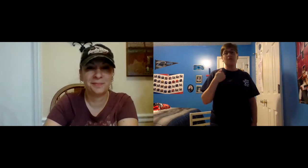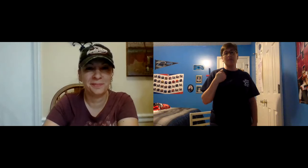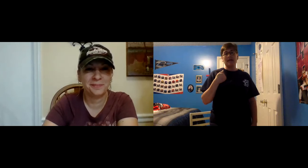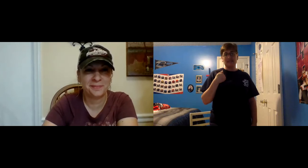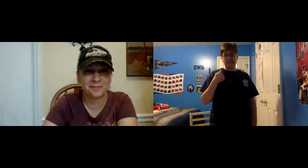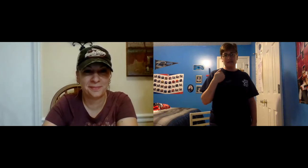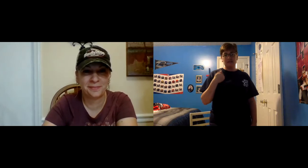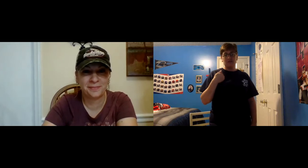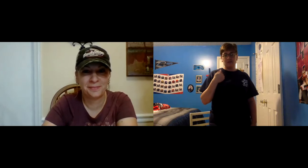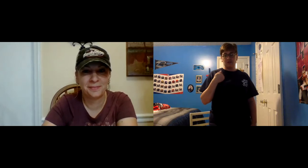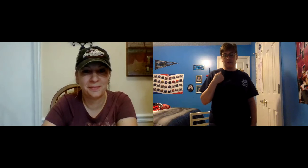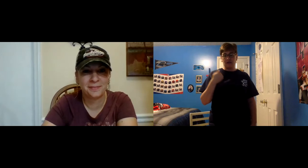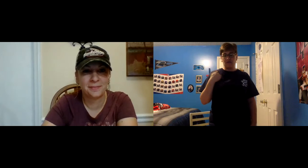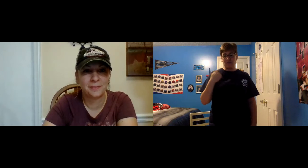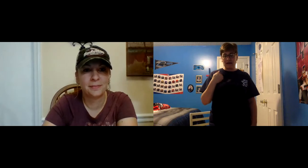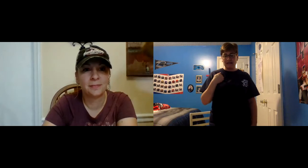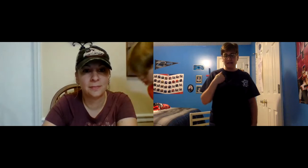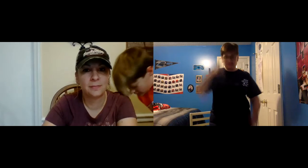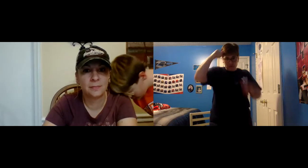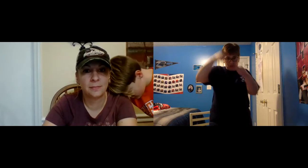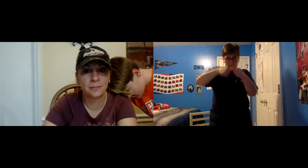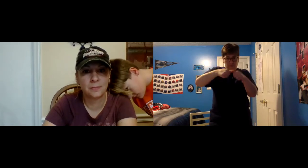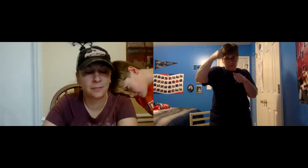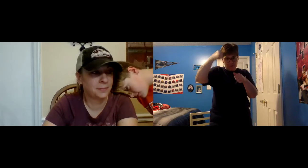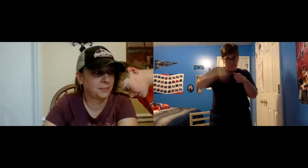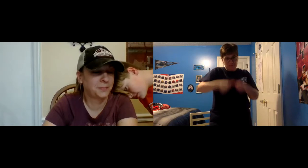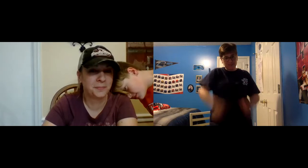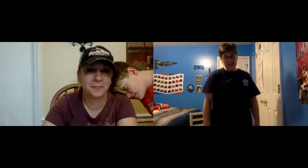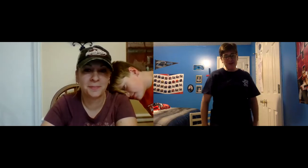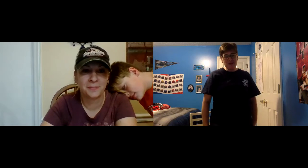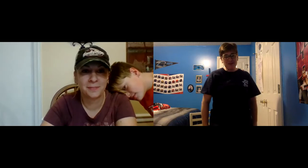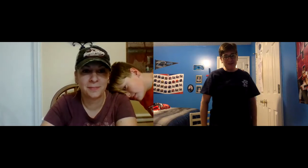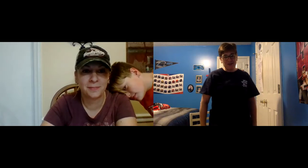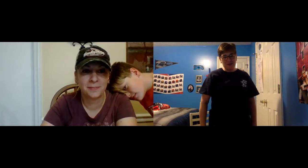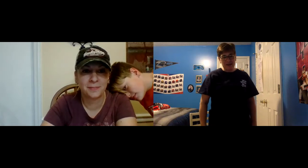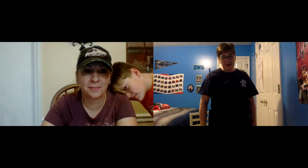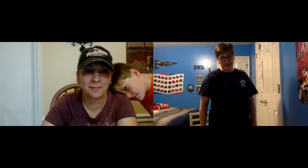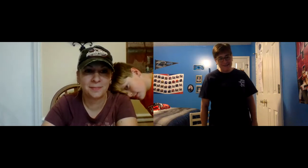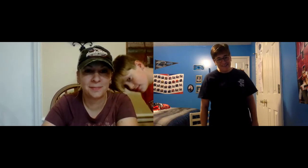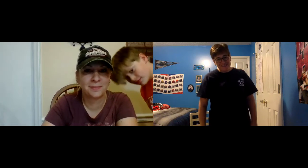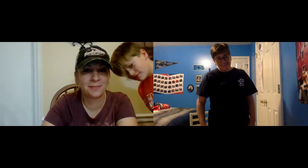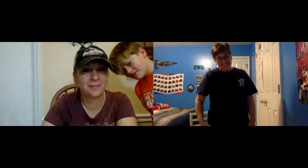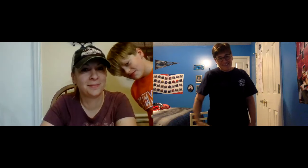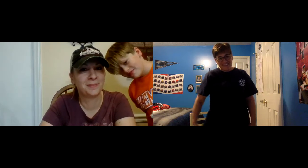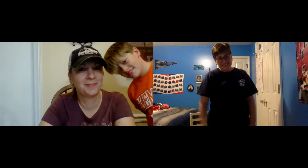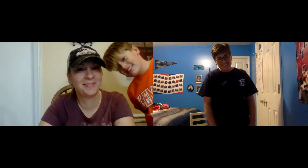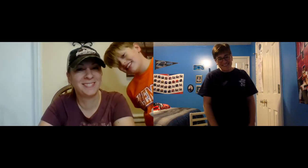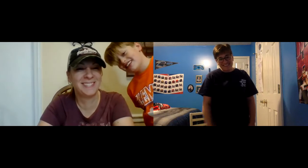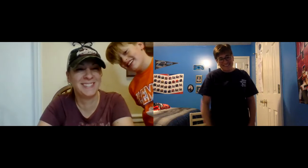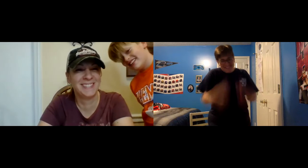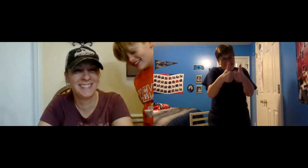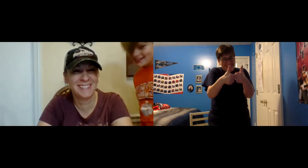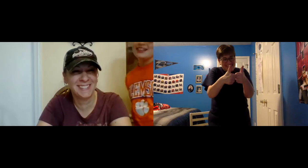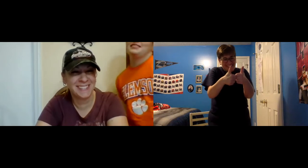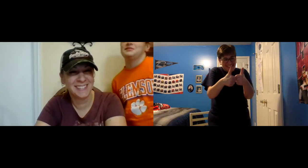you're reminding yourself, remind versus remember. How are you doing there, cutie pie?